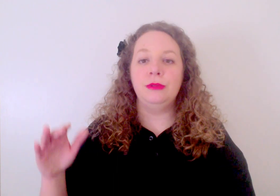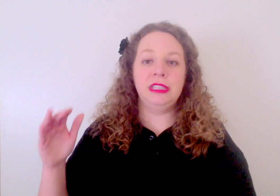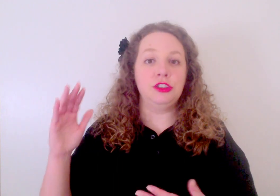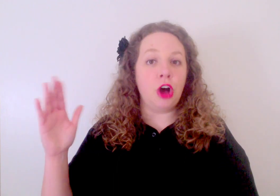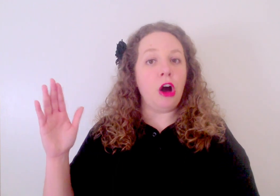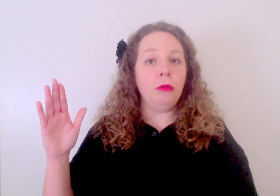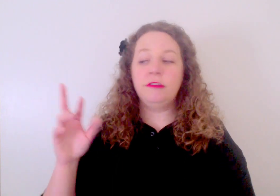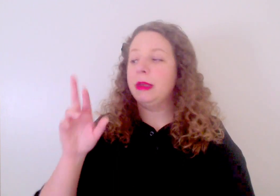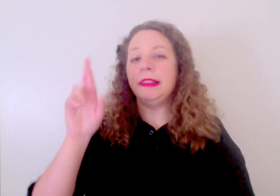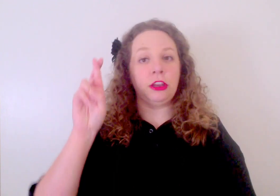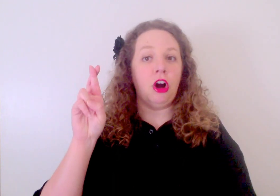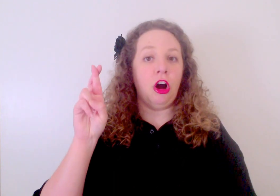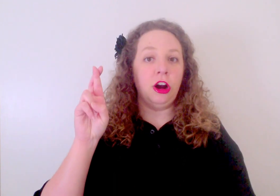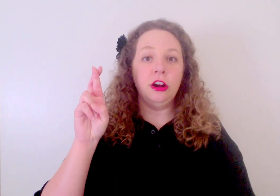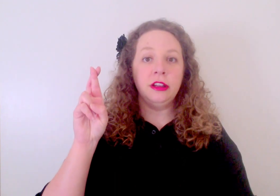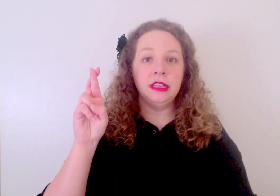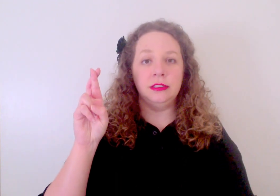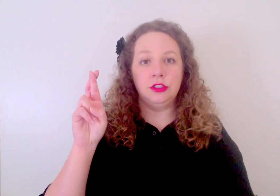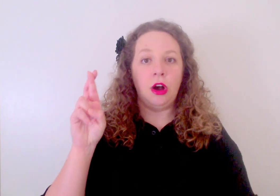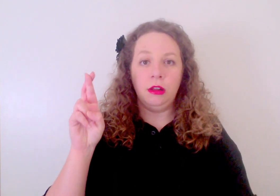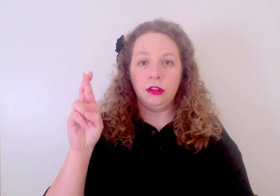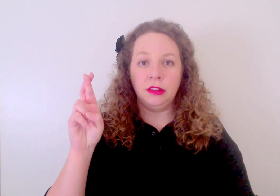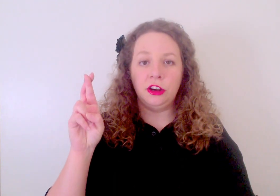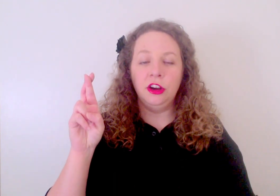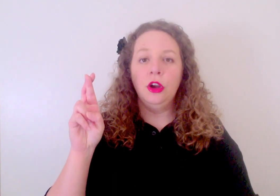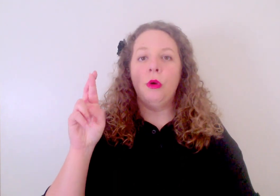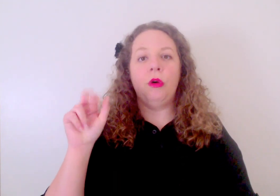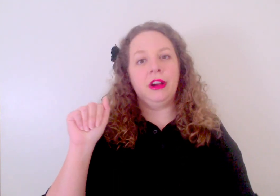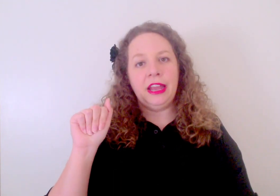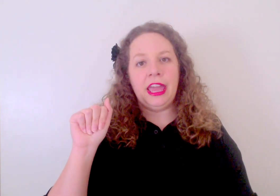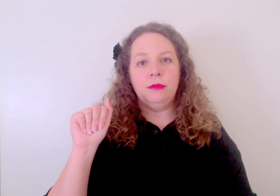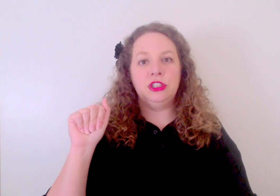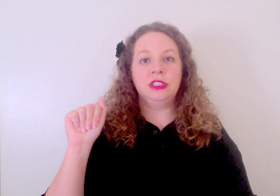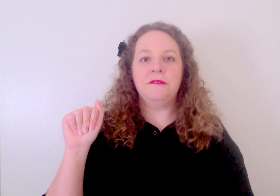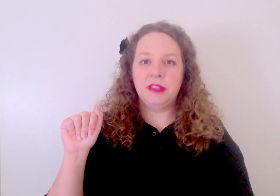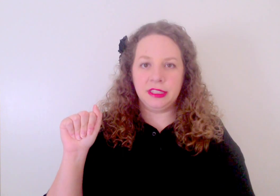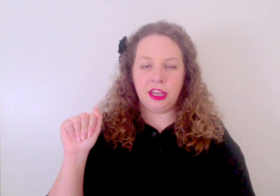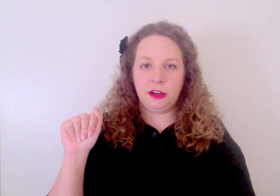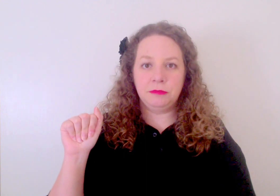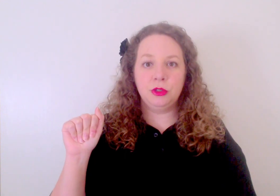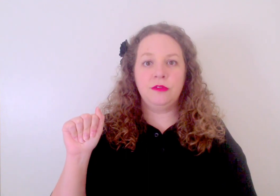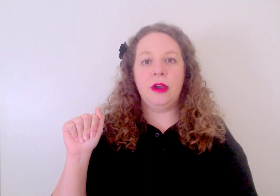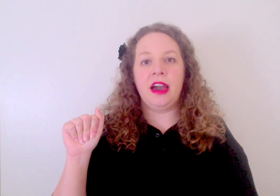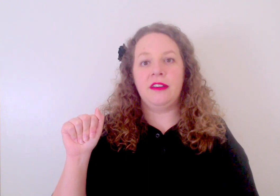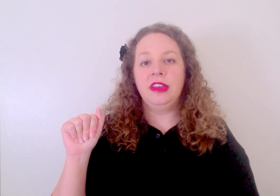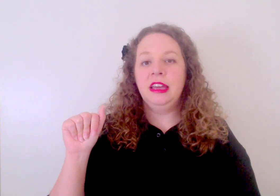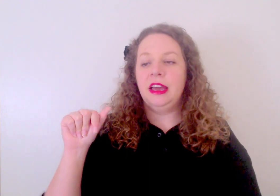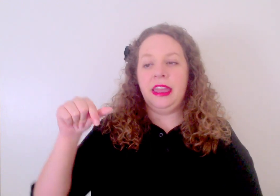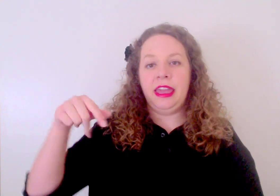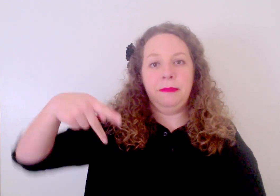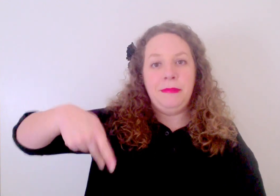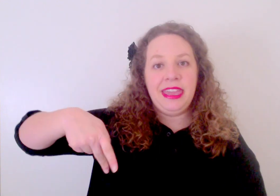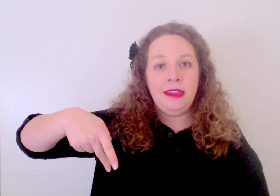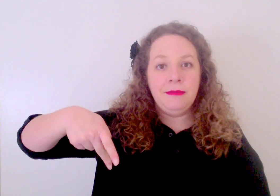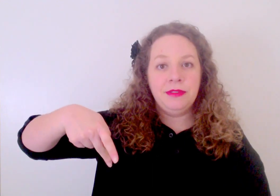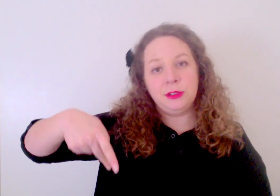see a tall movement, like an R is a taller letter, or an A, which is a fifth letter. So if you have a P, this would